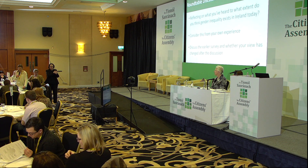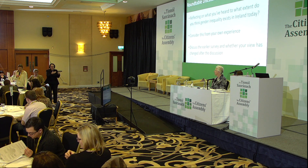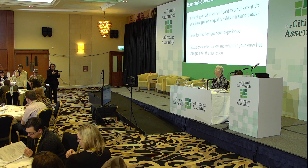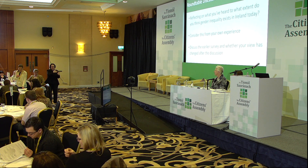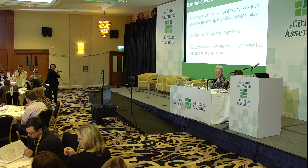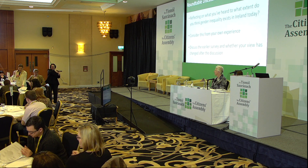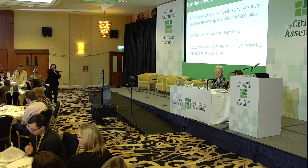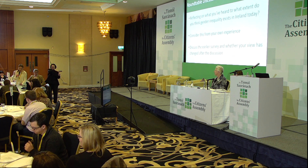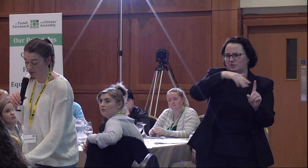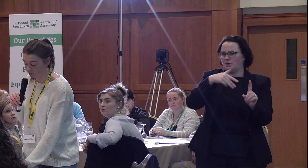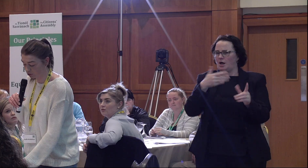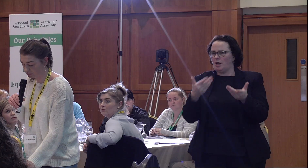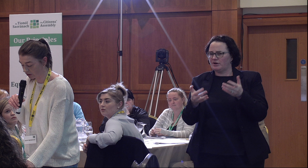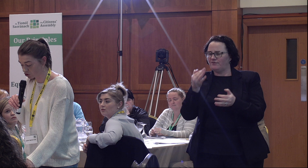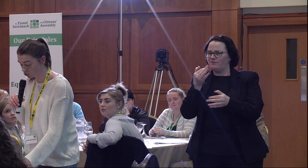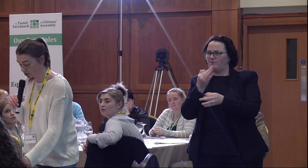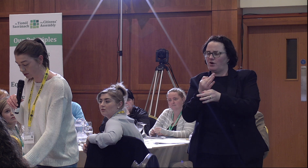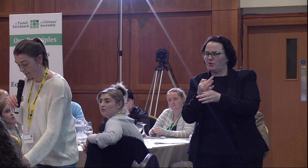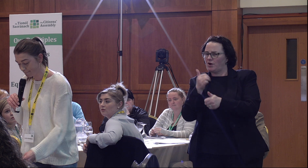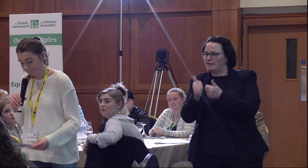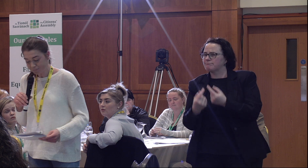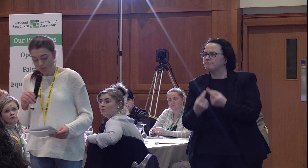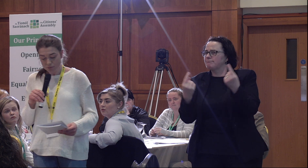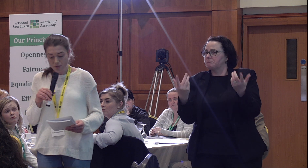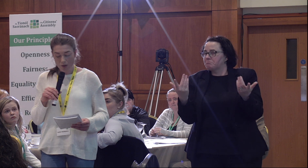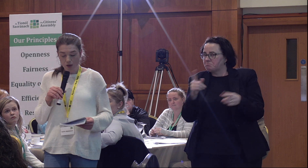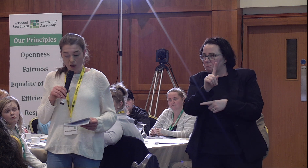background for their children.